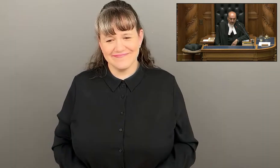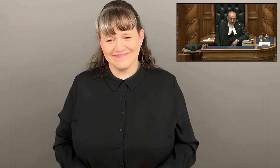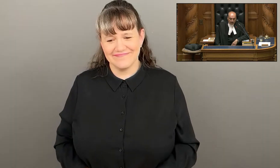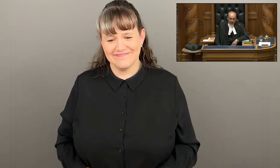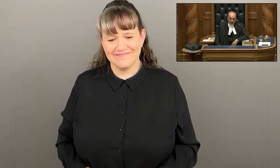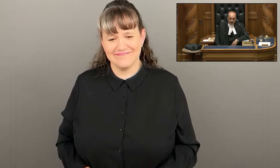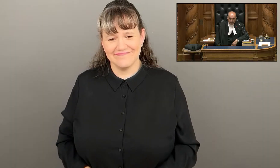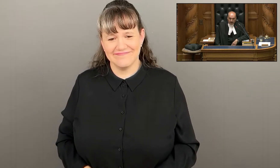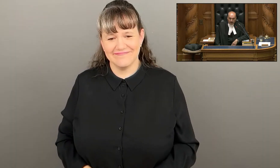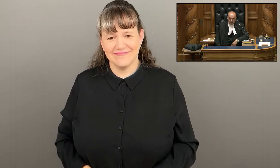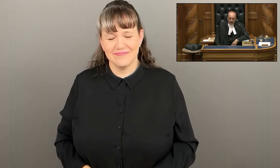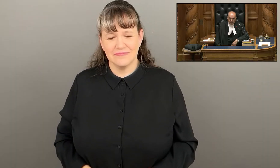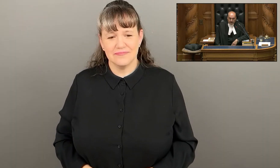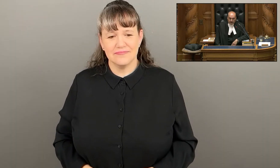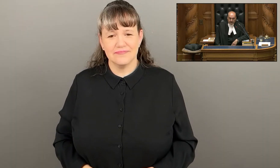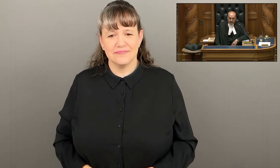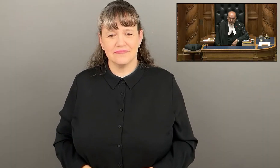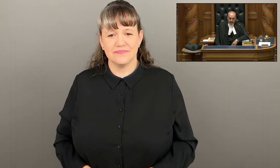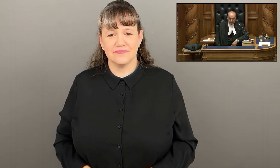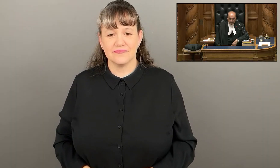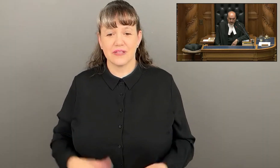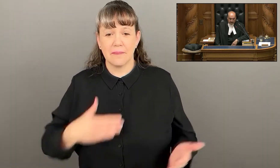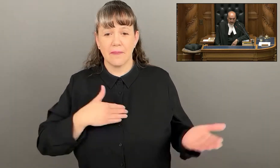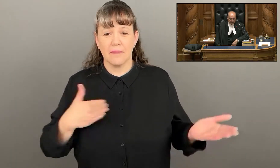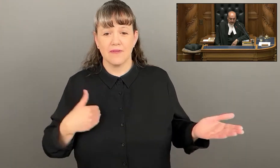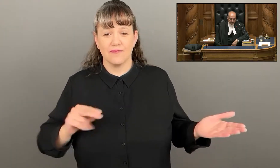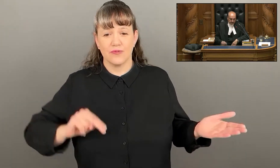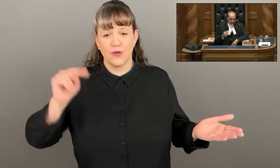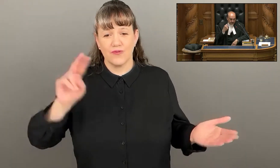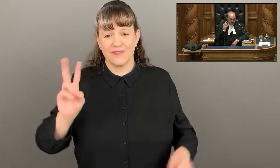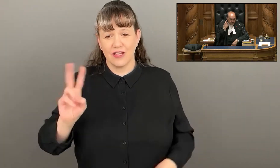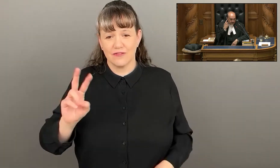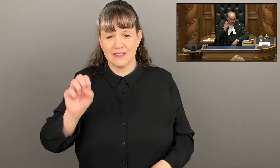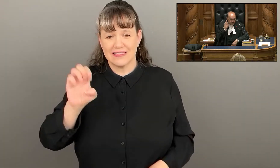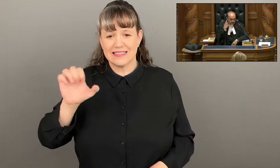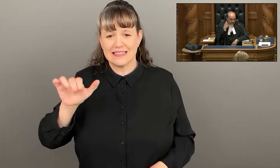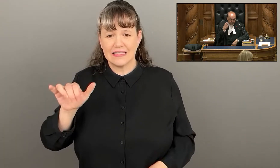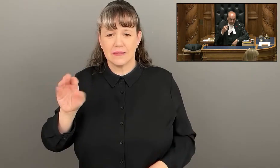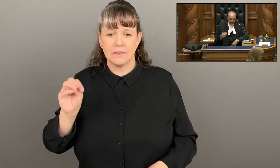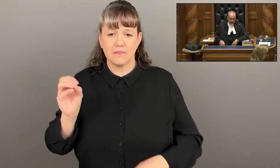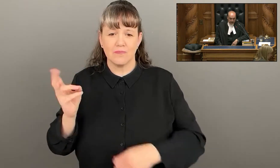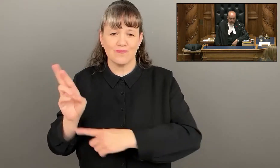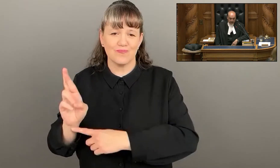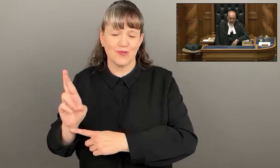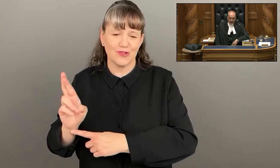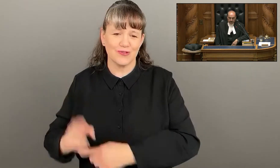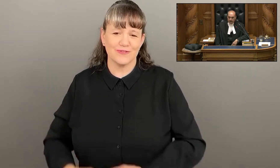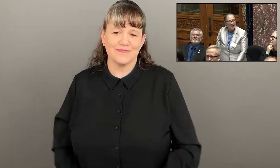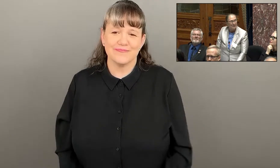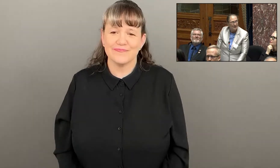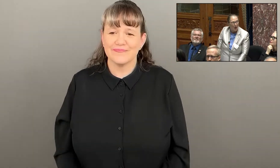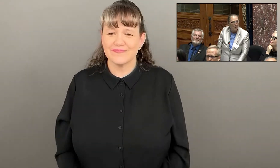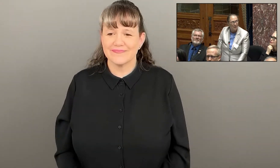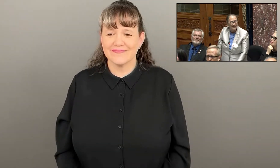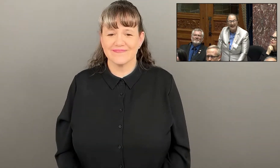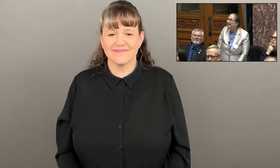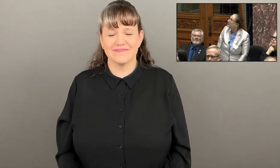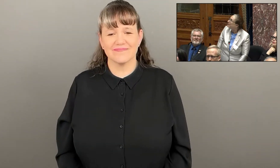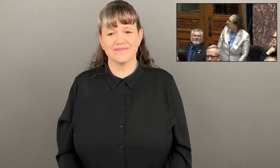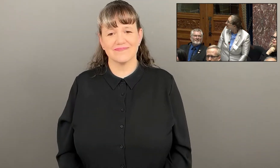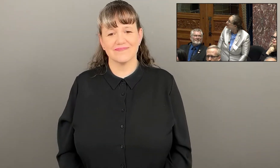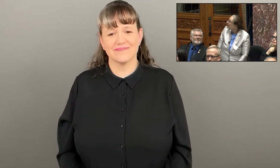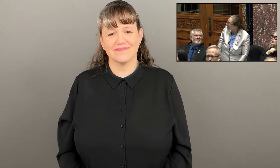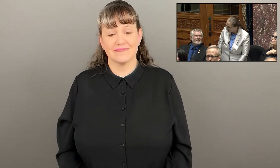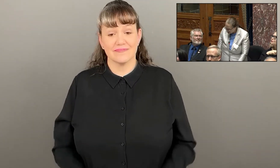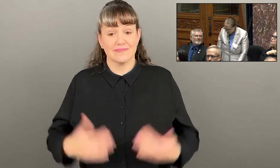Member for North Vancouver Seymour. Thank you, Mr. Speaker. Today we have some distinguished guests, and I hope to be